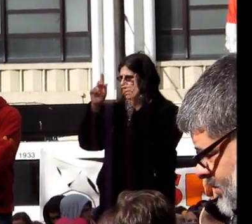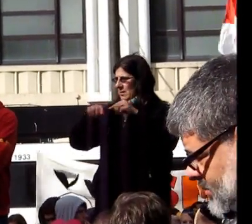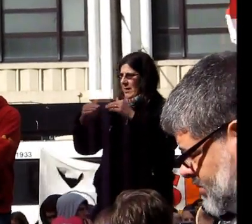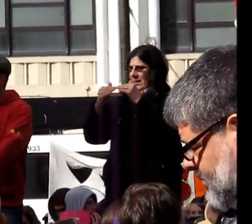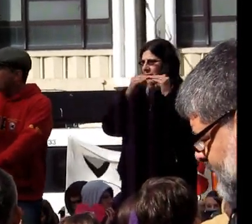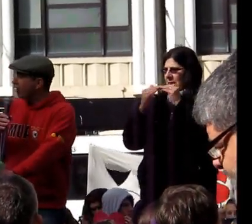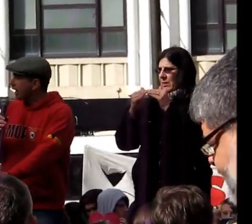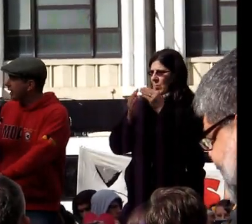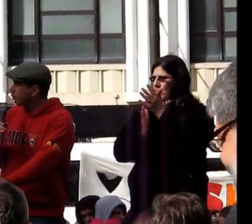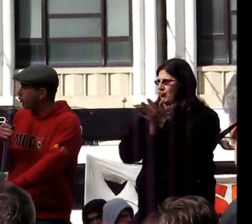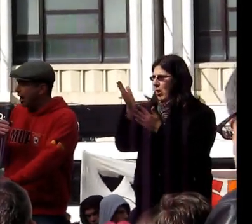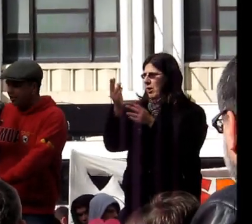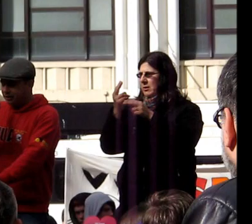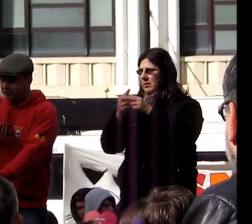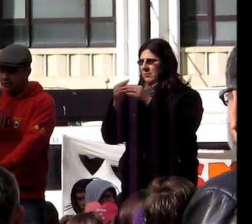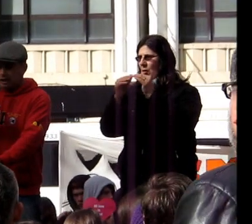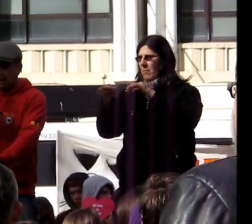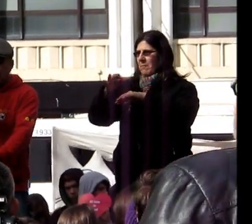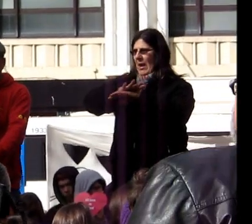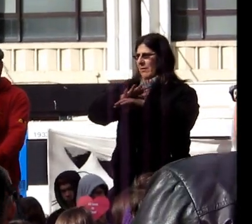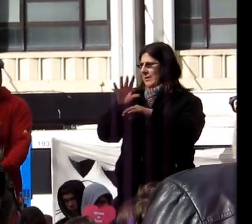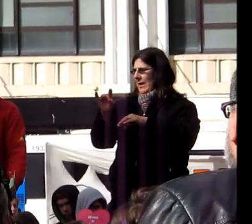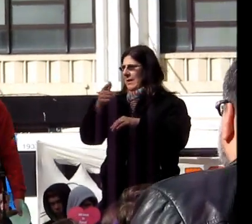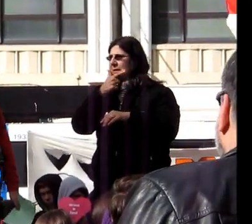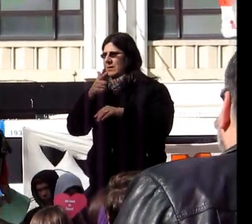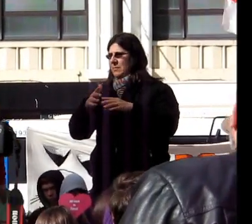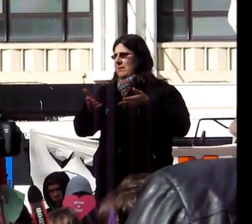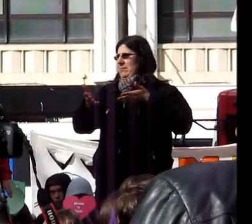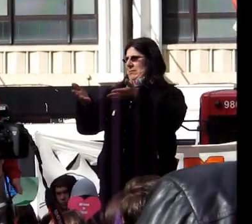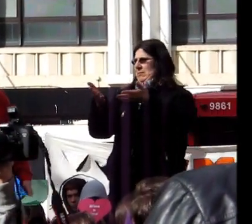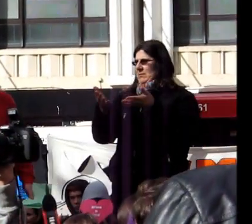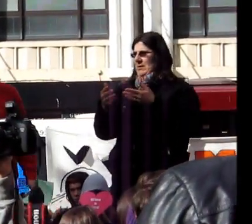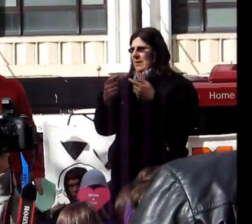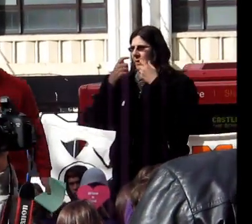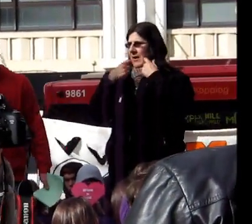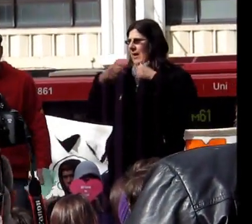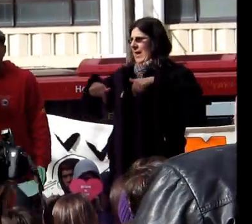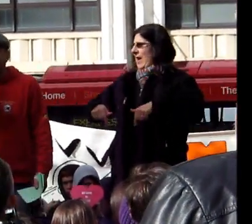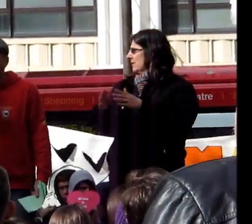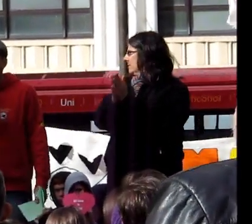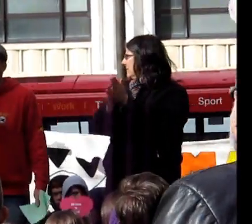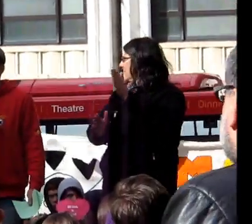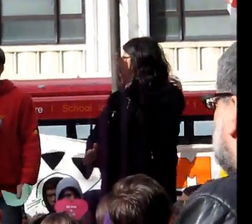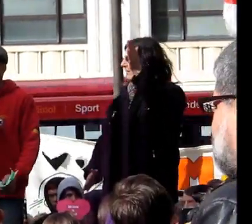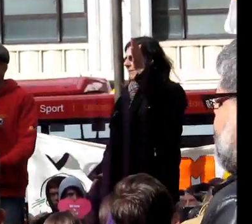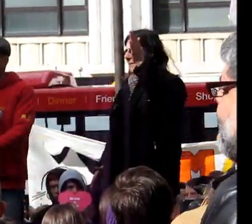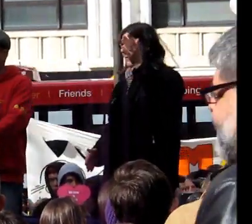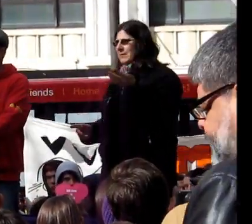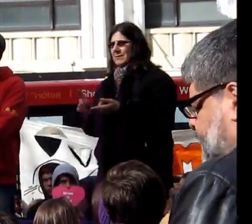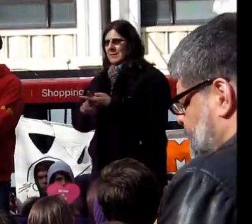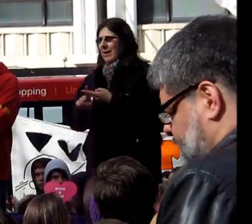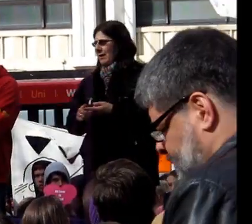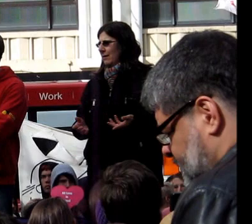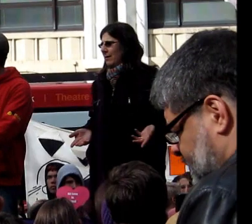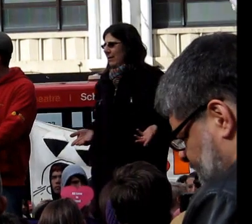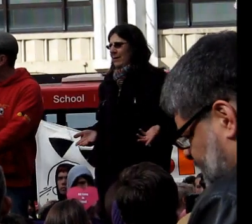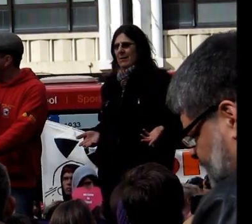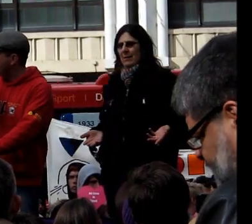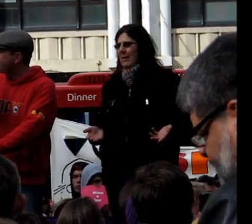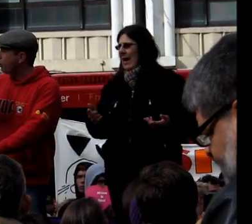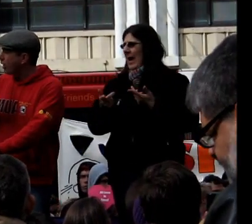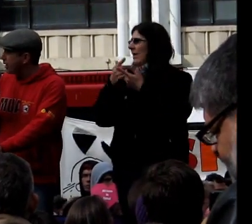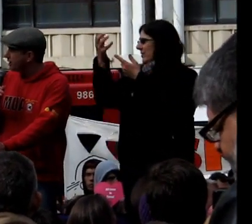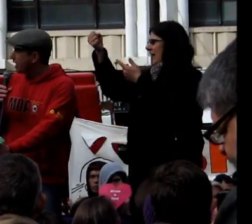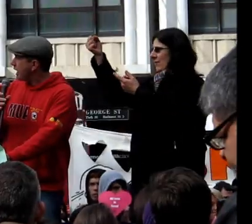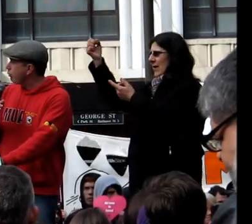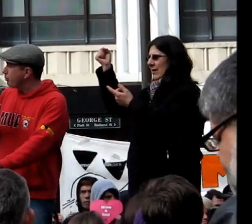equal rights around equal marriage. How is it that a country like ours, that was one of the first in the world to introduce the right to